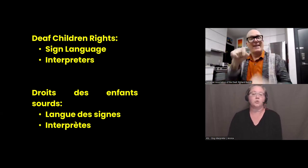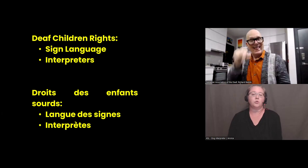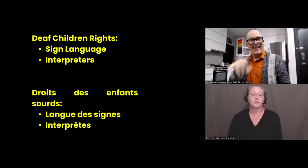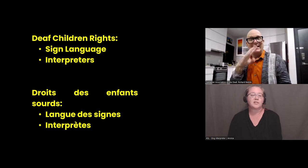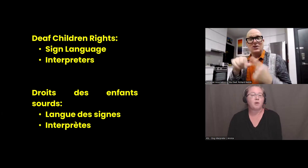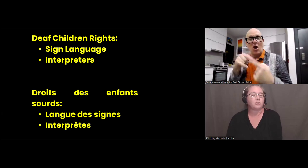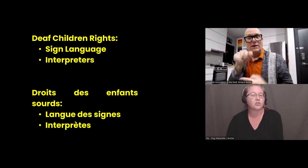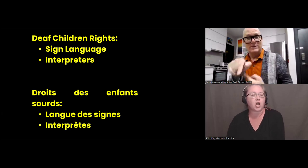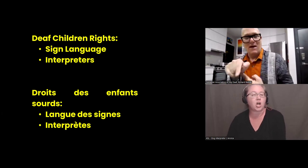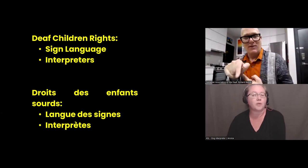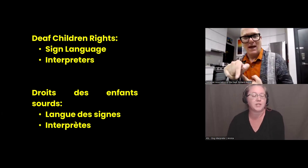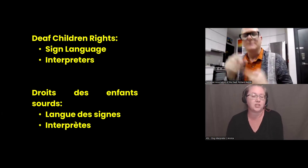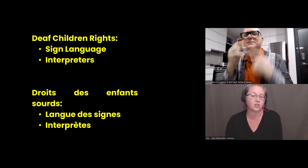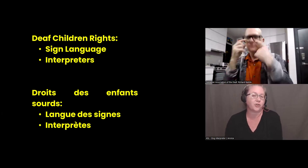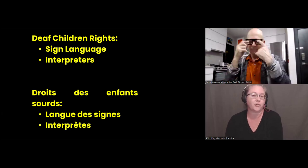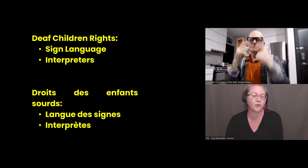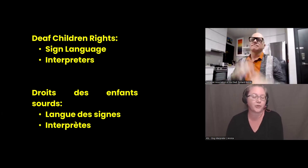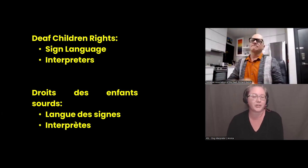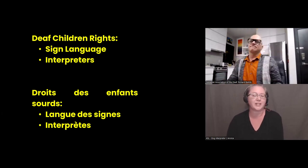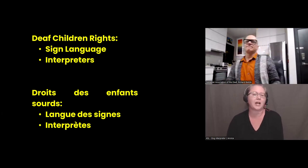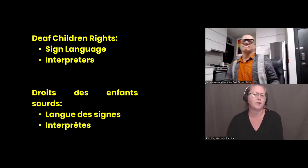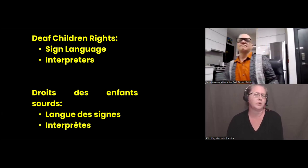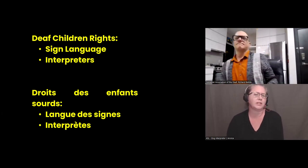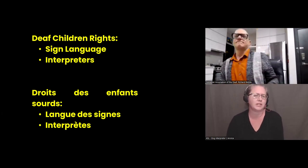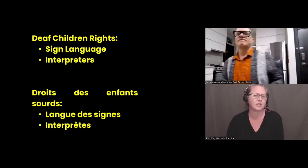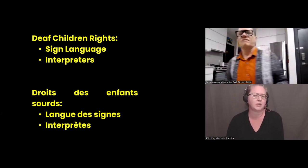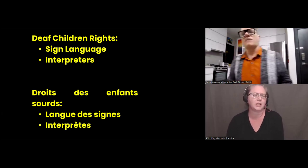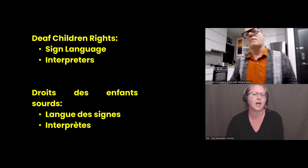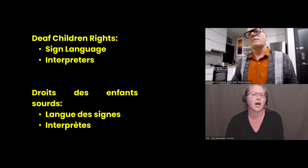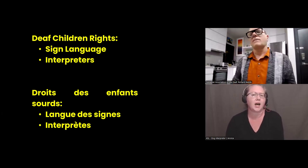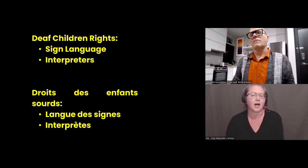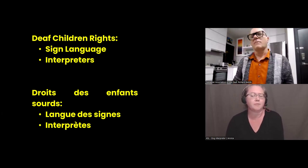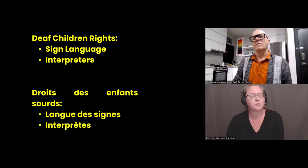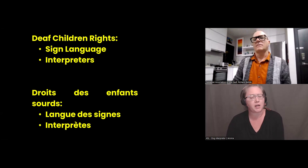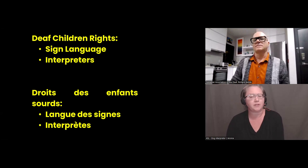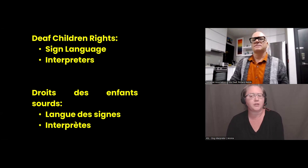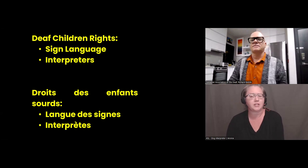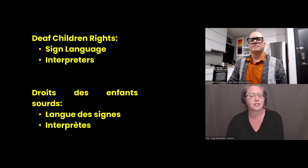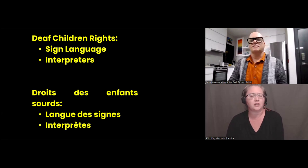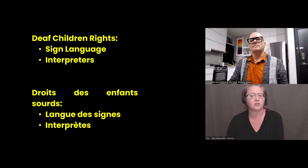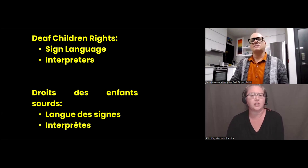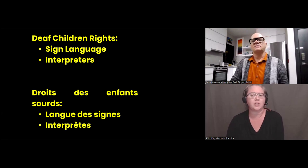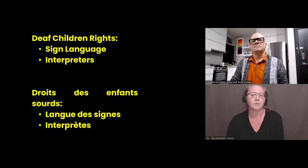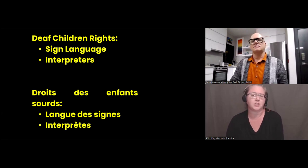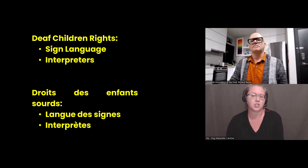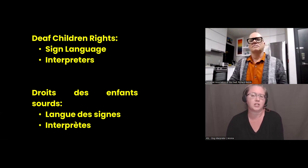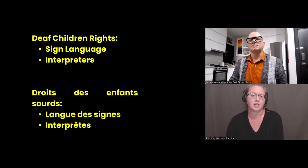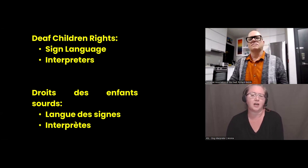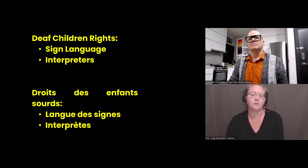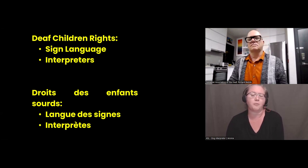to smaller jobs in darker corners, and how they really need to be spotlit front and center in positions of